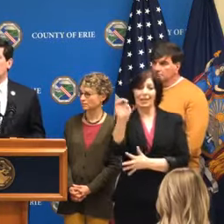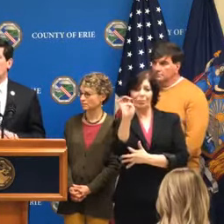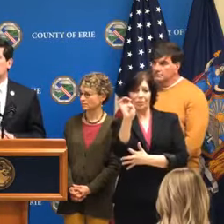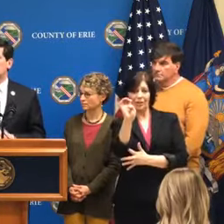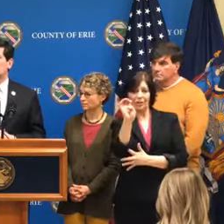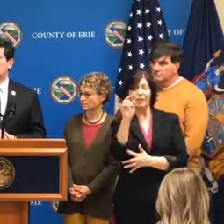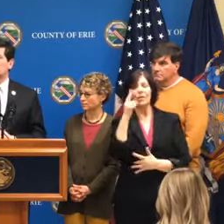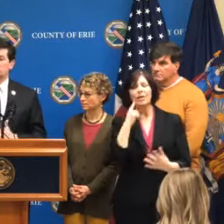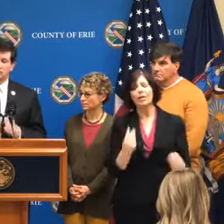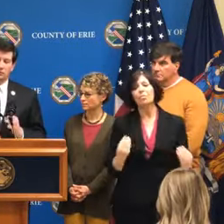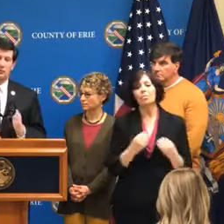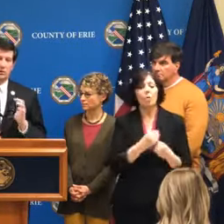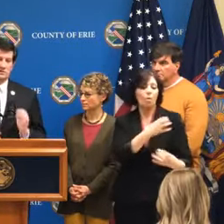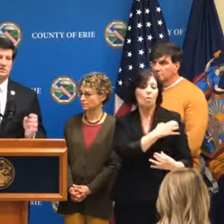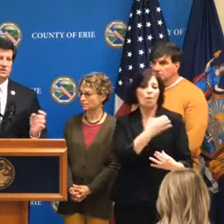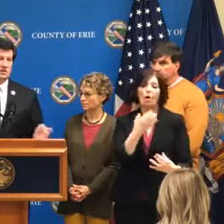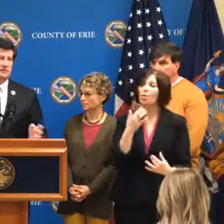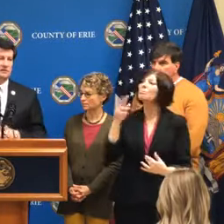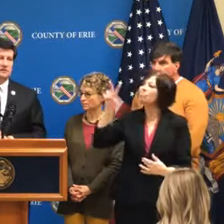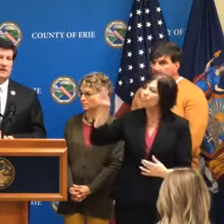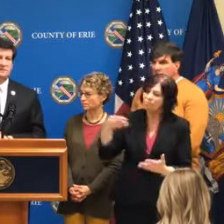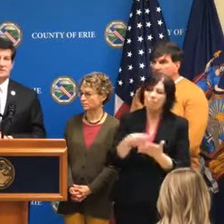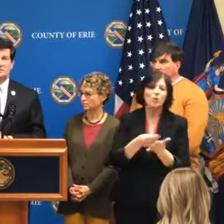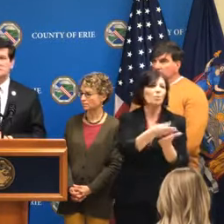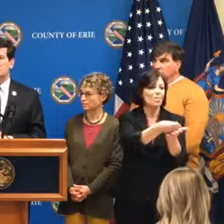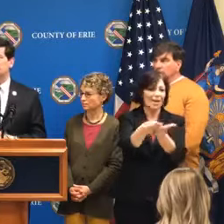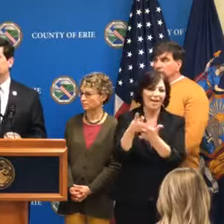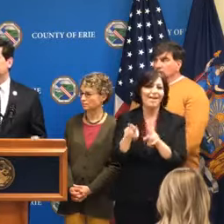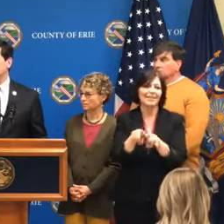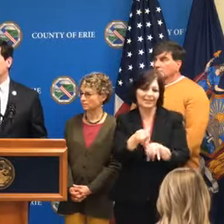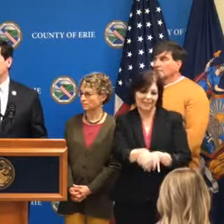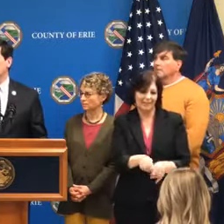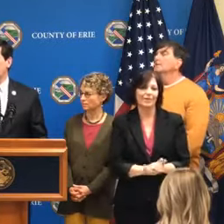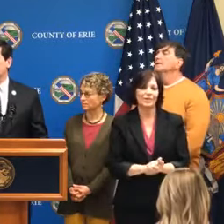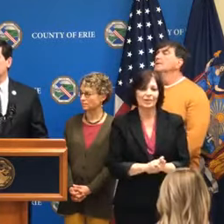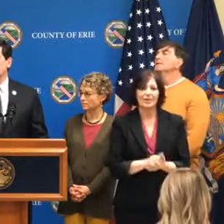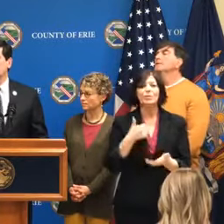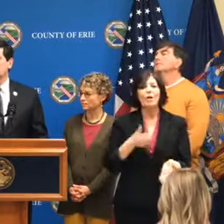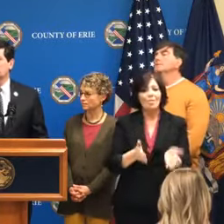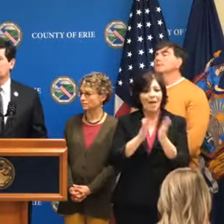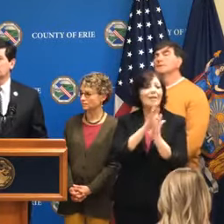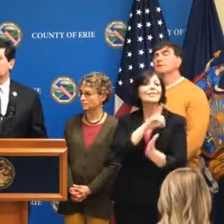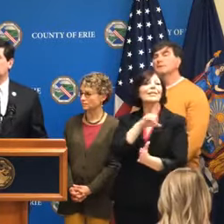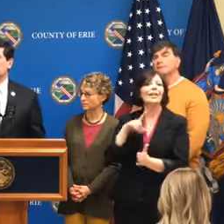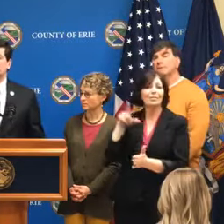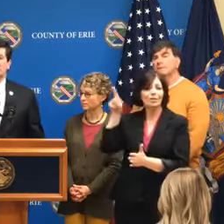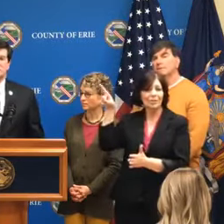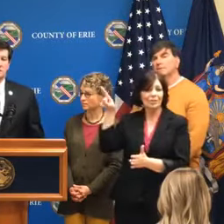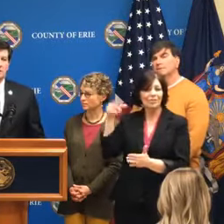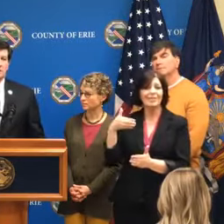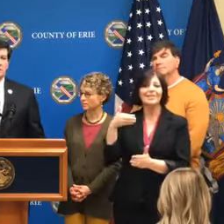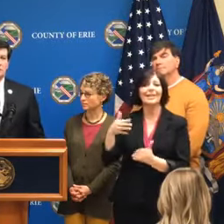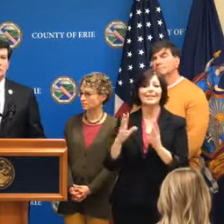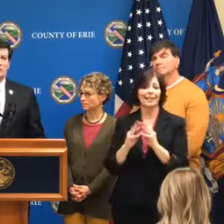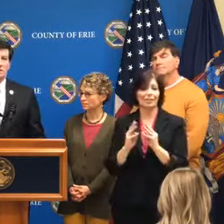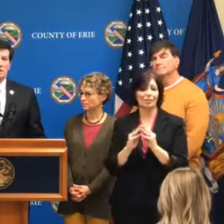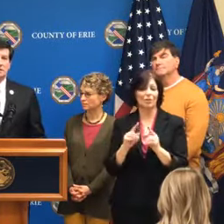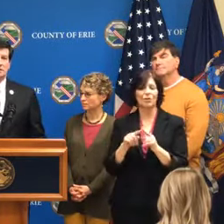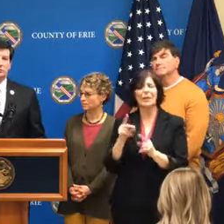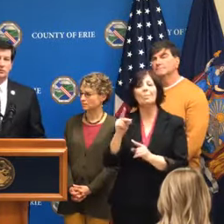additional powers to do purchases and other things like that as necessary. So I'm asking for the legislature at its next session